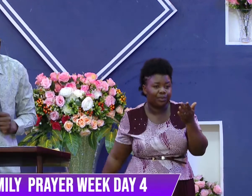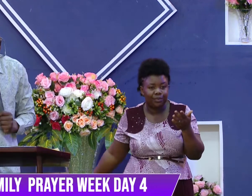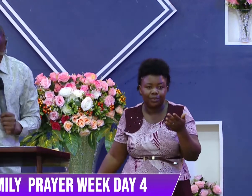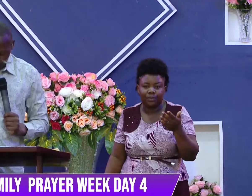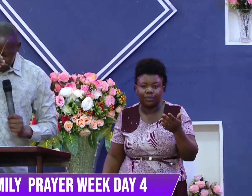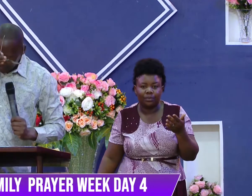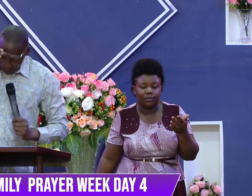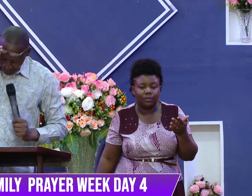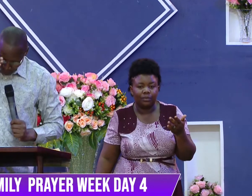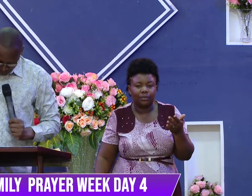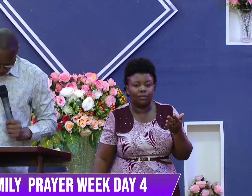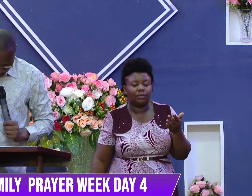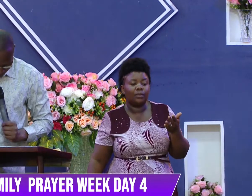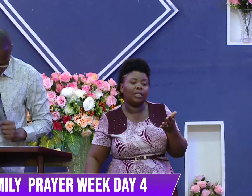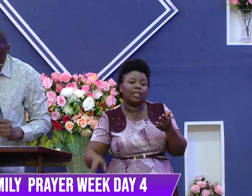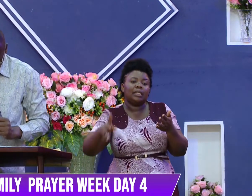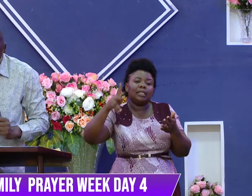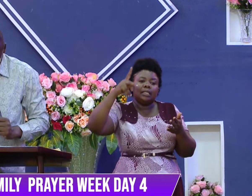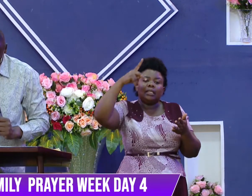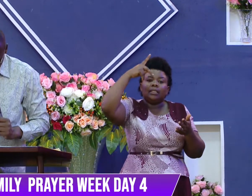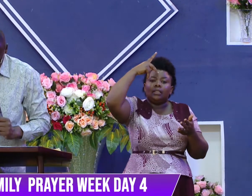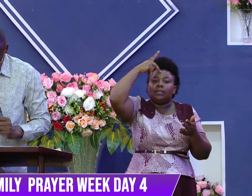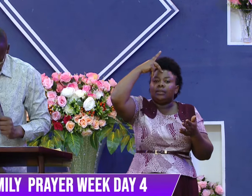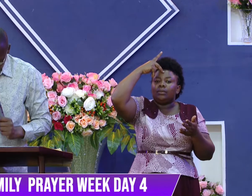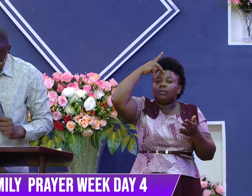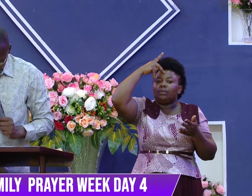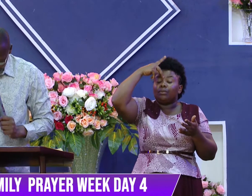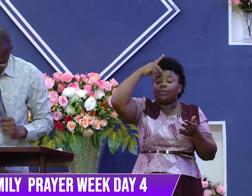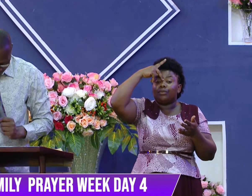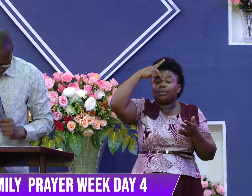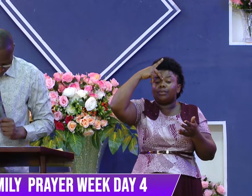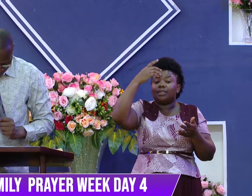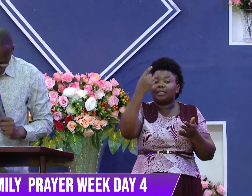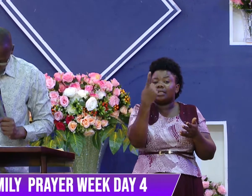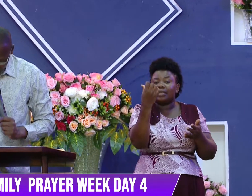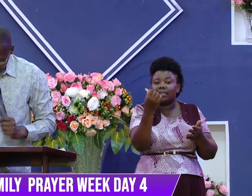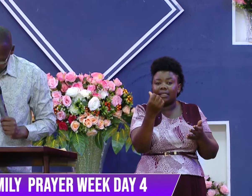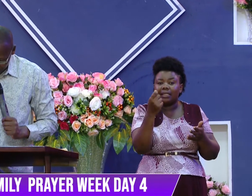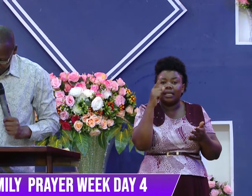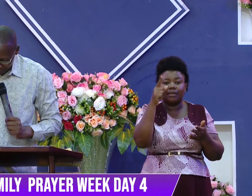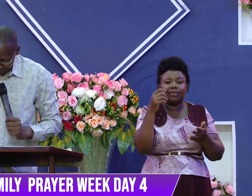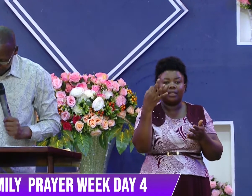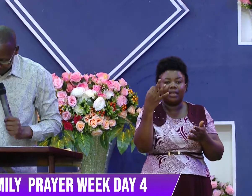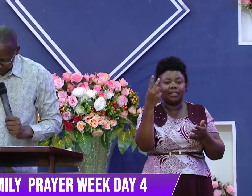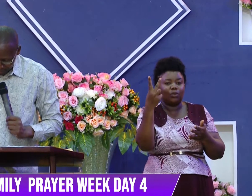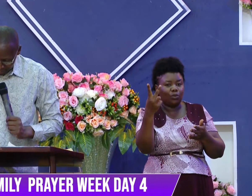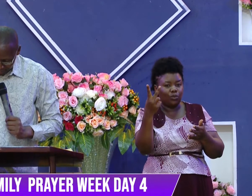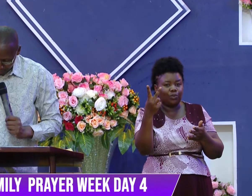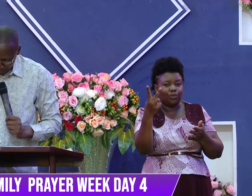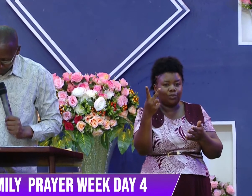and says, in the book of Proverbs chapter 16 and